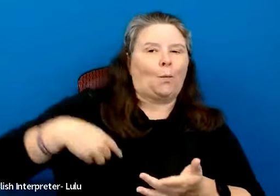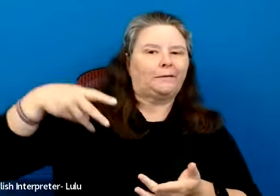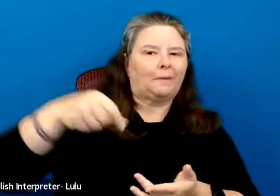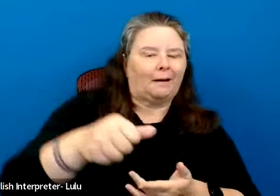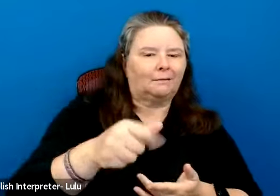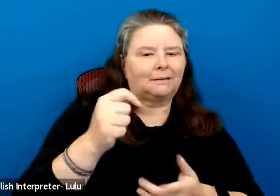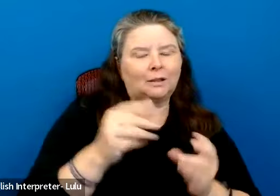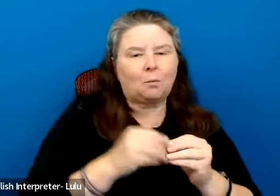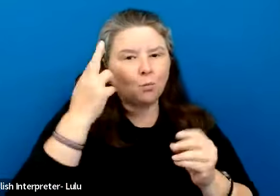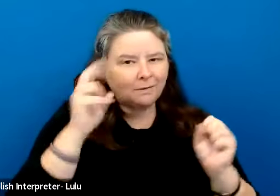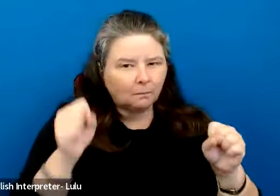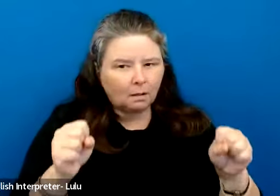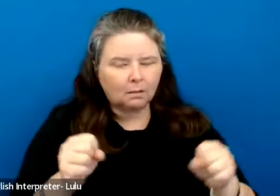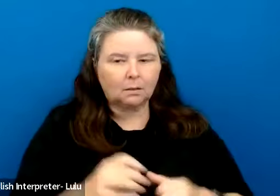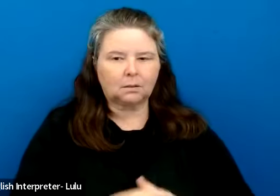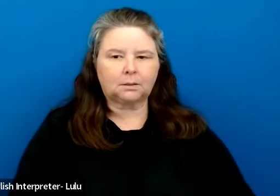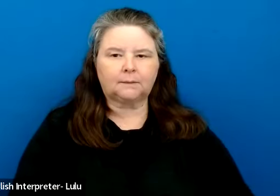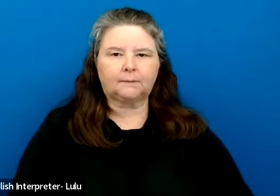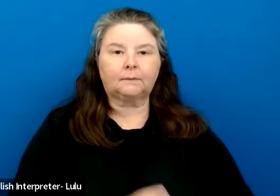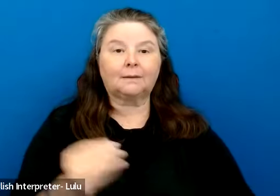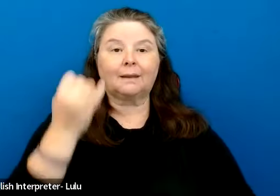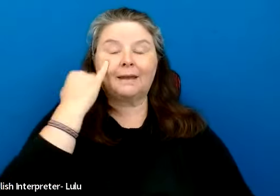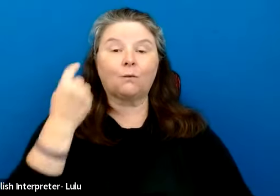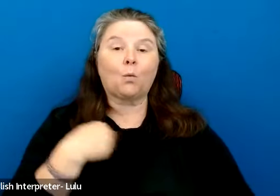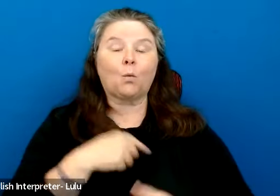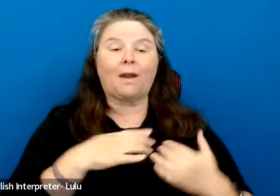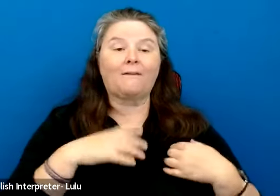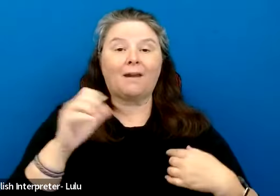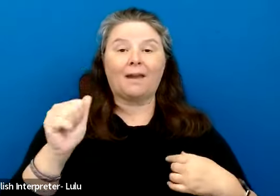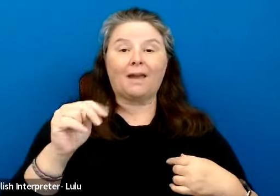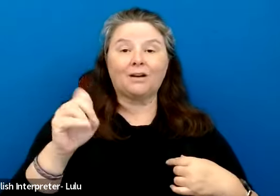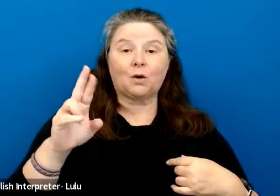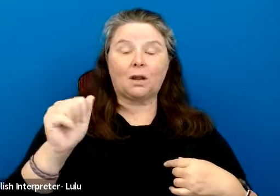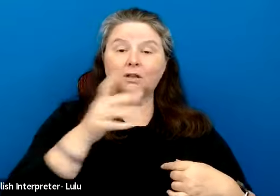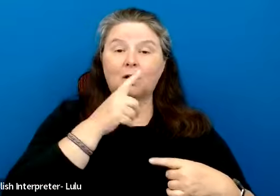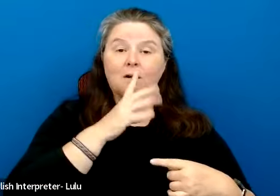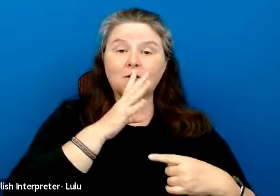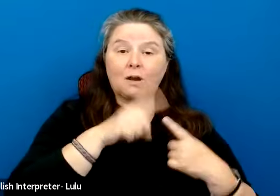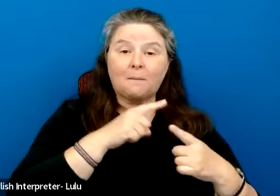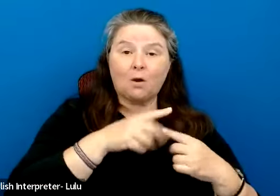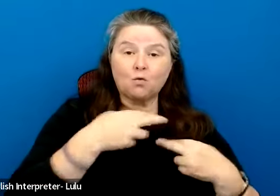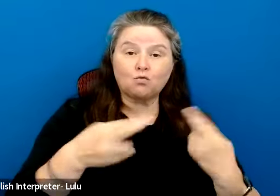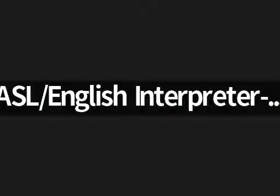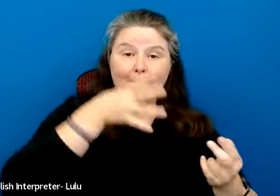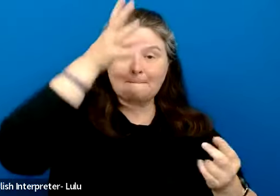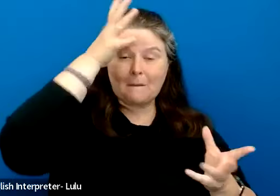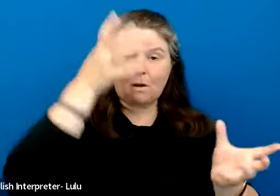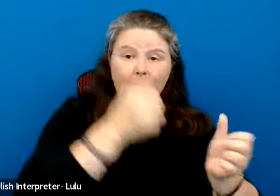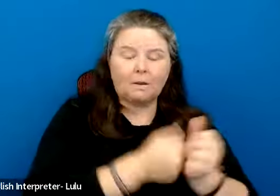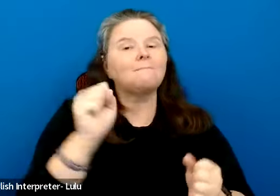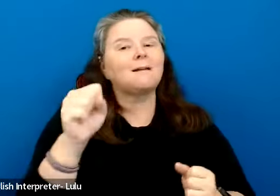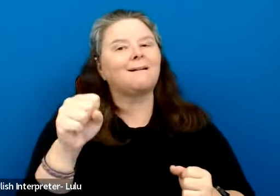more reasonable. And if we have Andrea to talk about room parent updates. Oh,